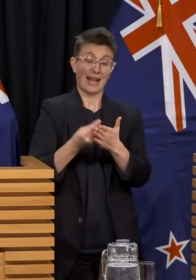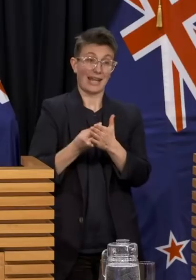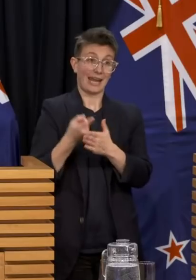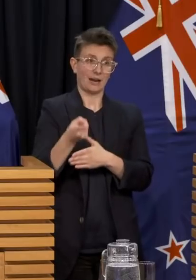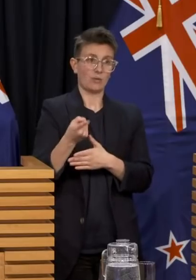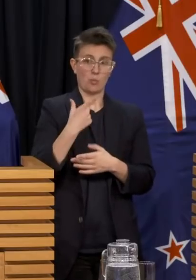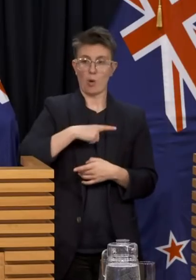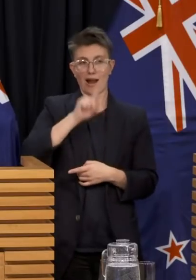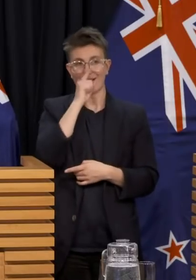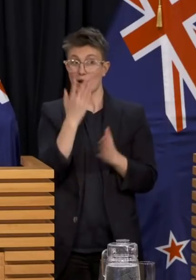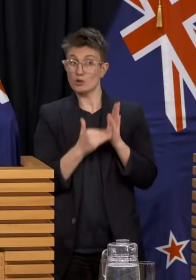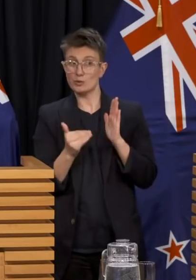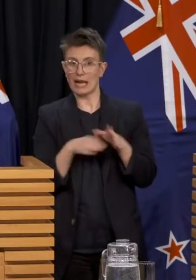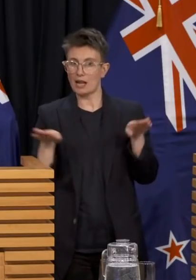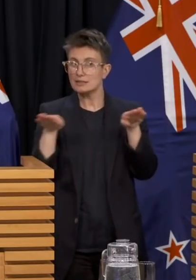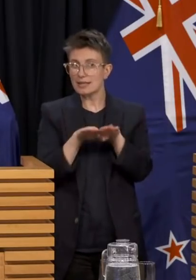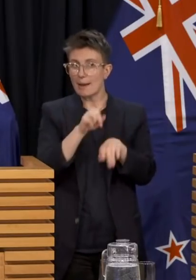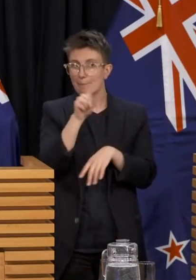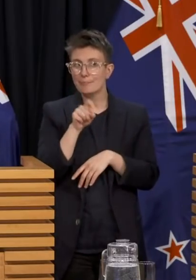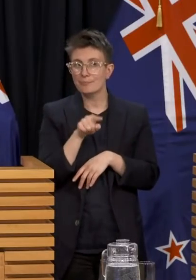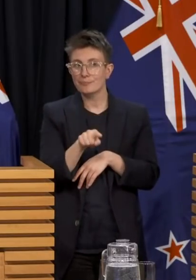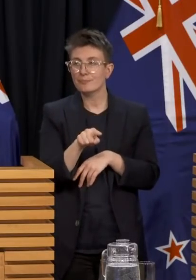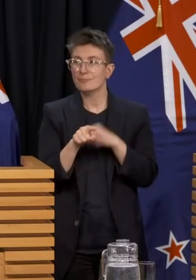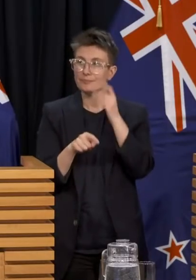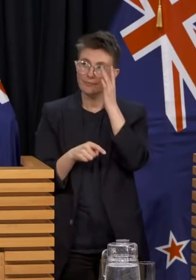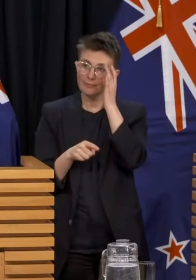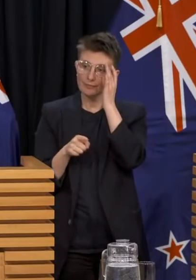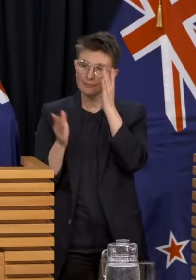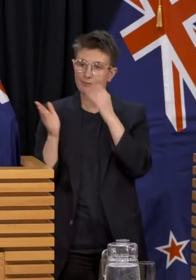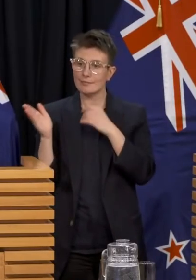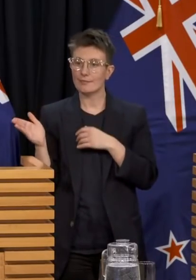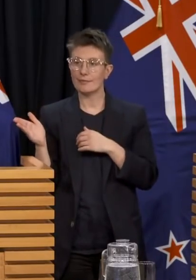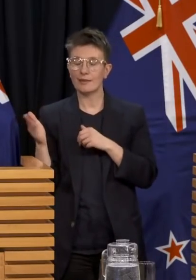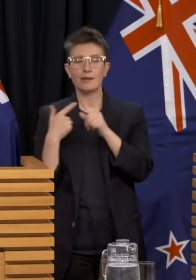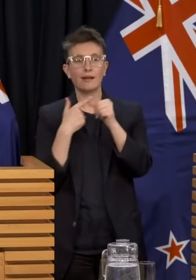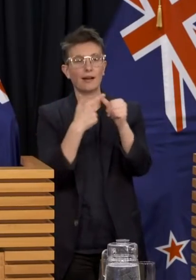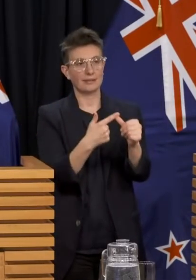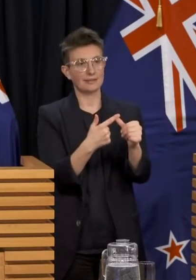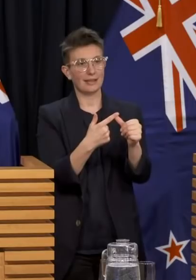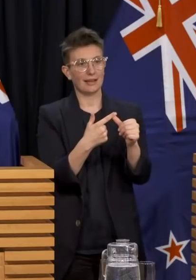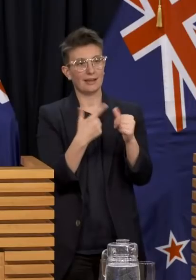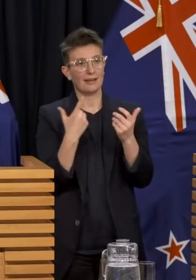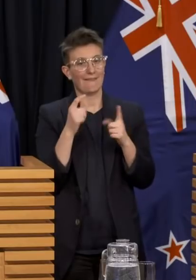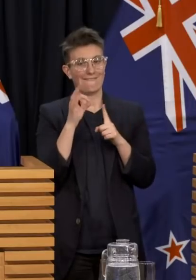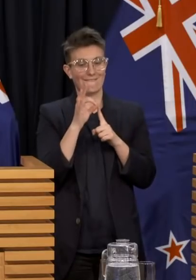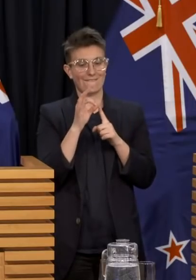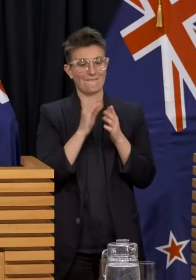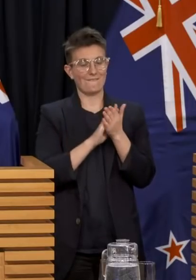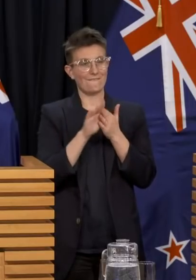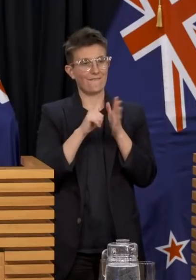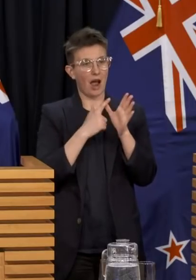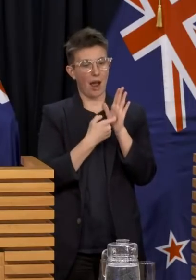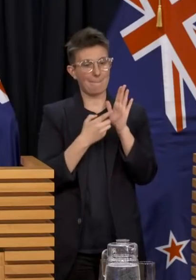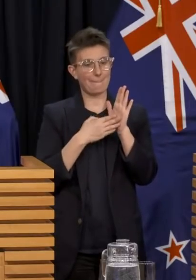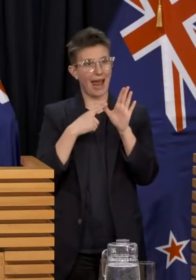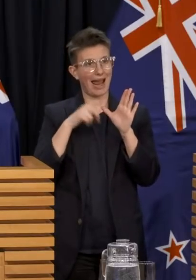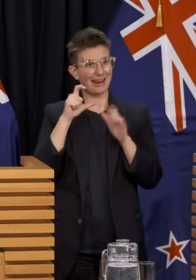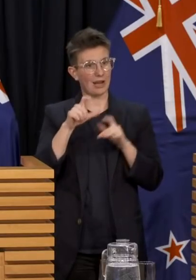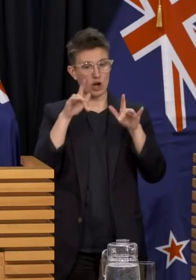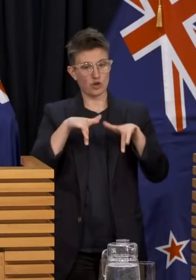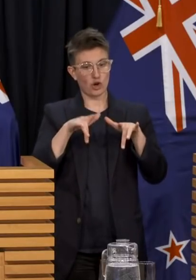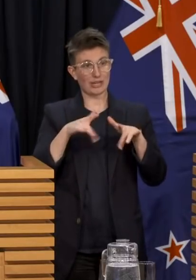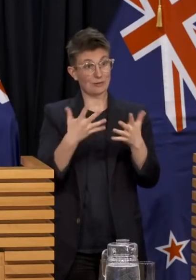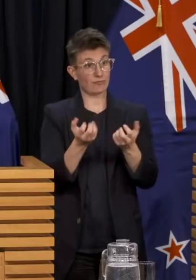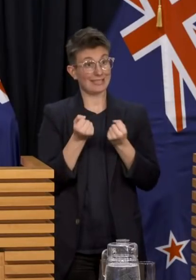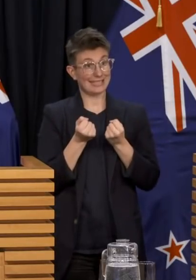thing, my understanding is that Farm Act hasn't actually received an application for funding for this drug, but putting putting